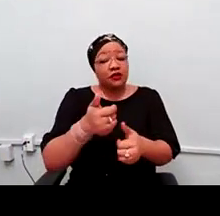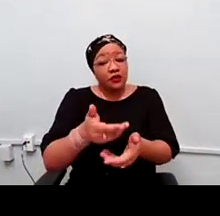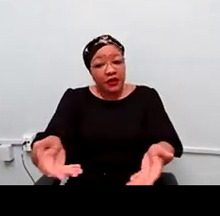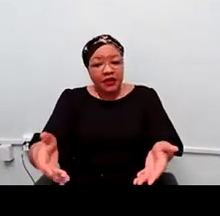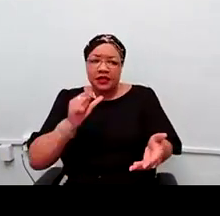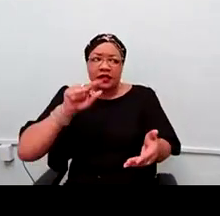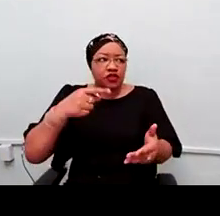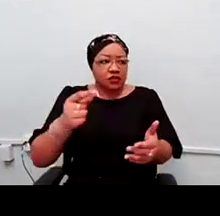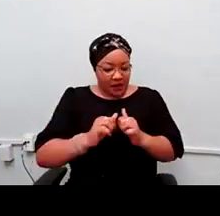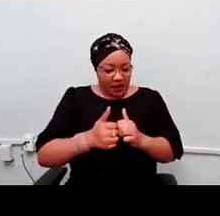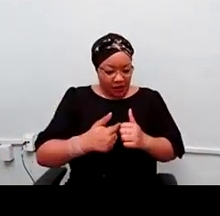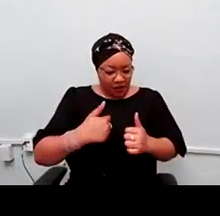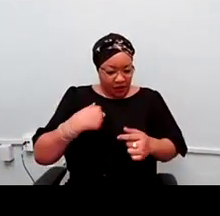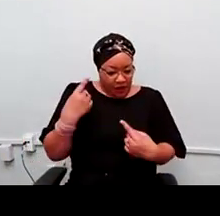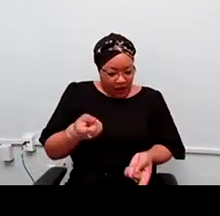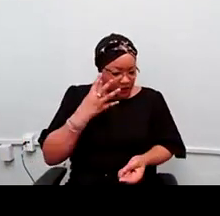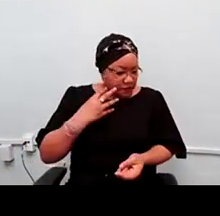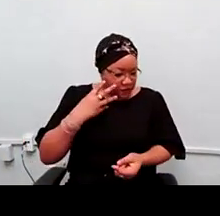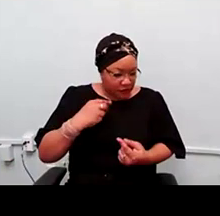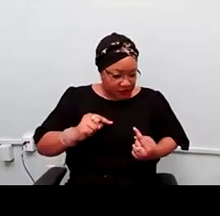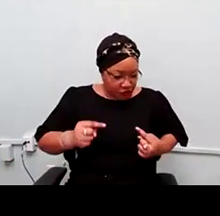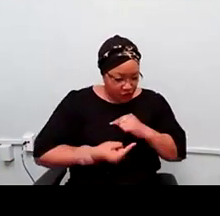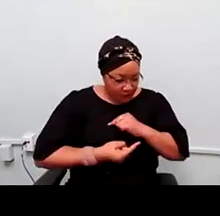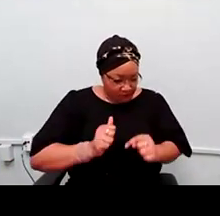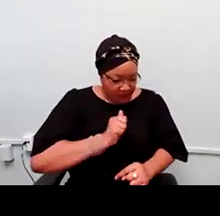ways that I have been harmed by,